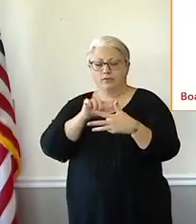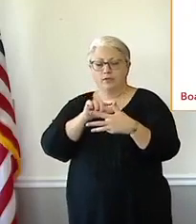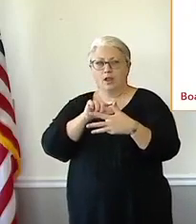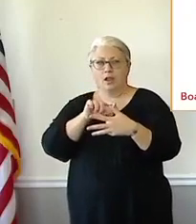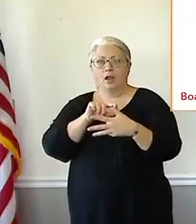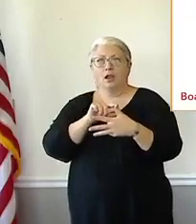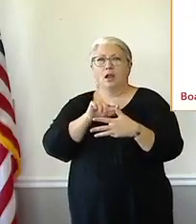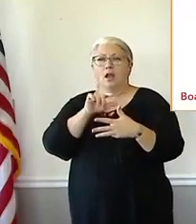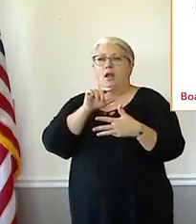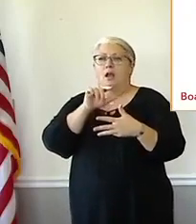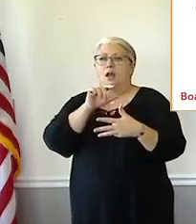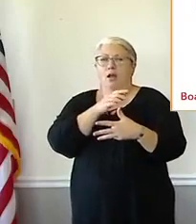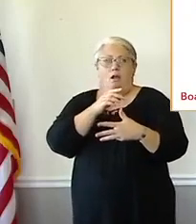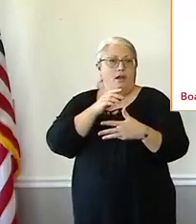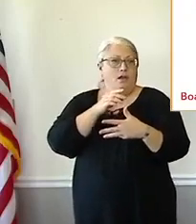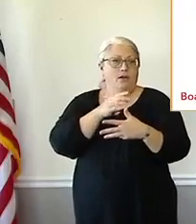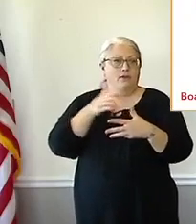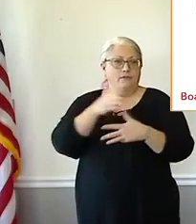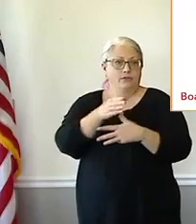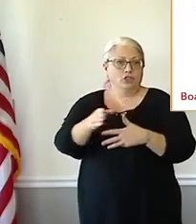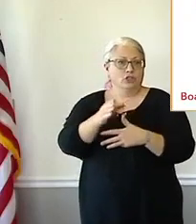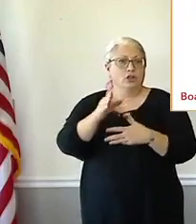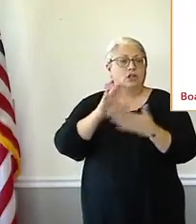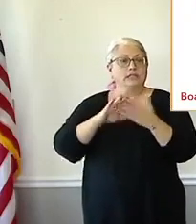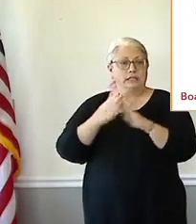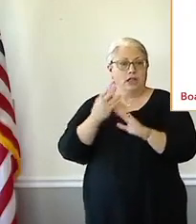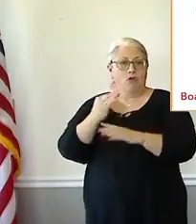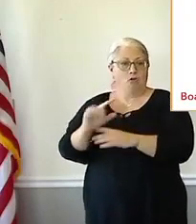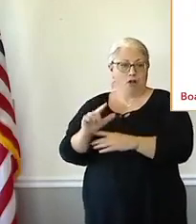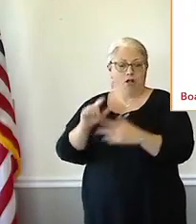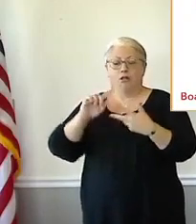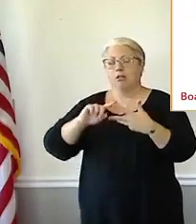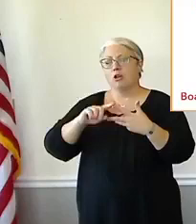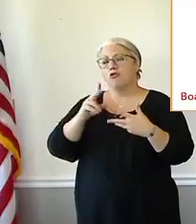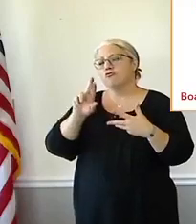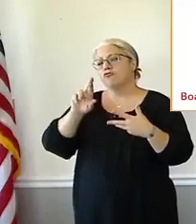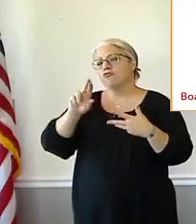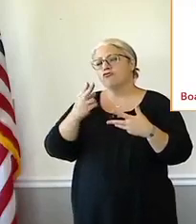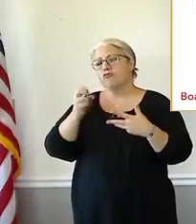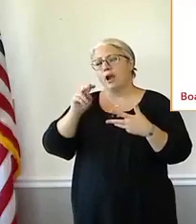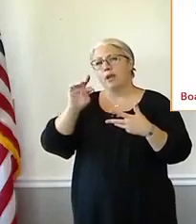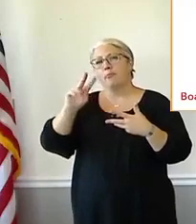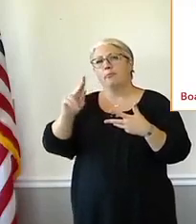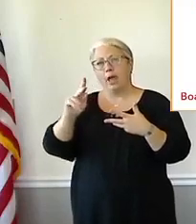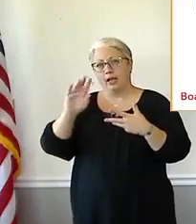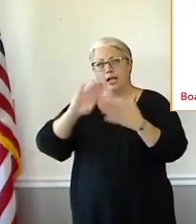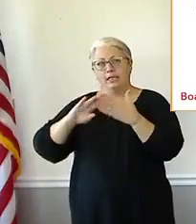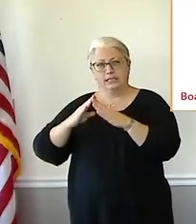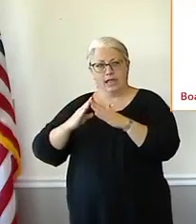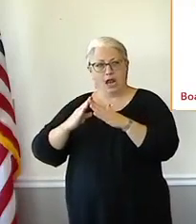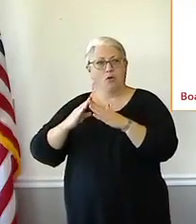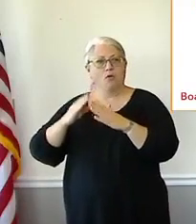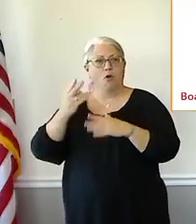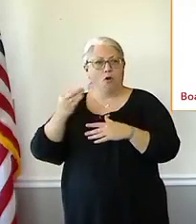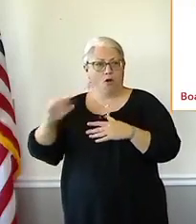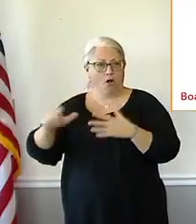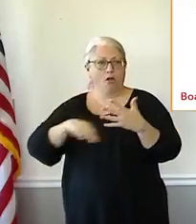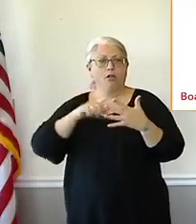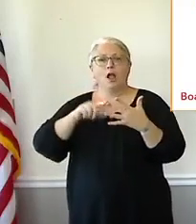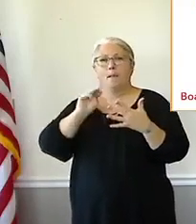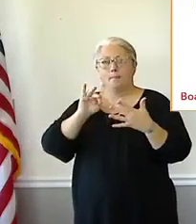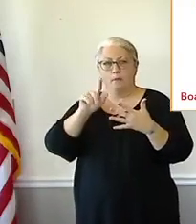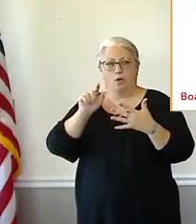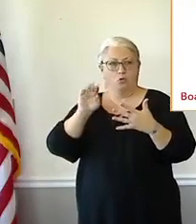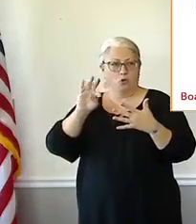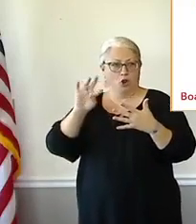Town Hall in the village of Rhinebeck, Millbrook Firehouse in the village of Millbrook, the Dutchess County Board of Elections here in the city of Poughkeepsie, or the